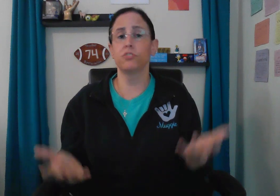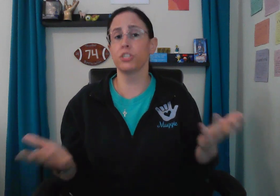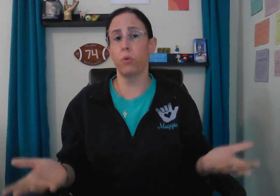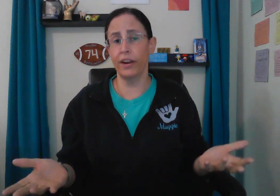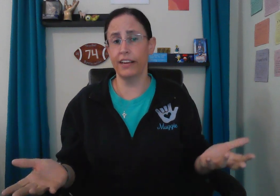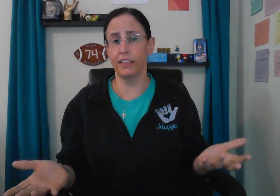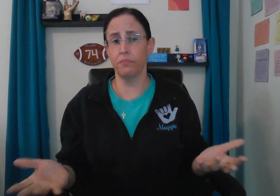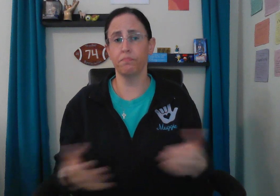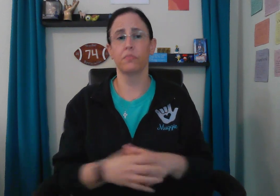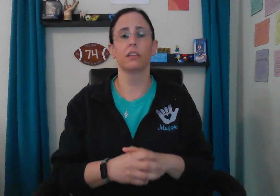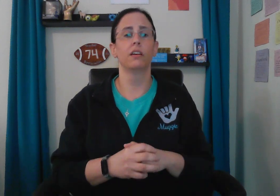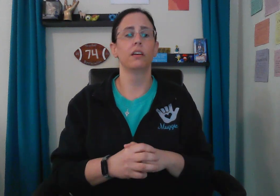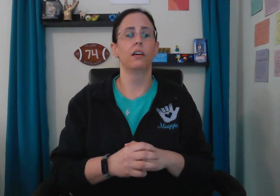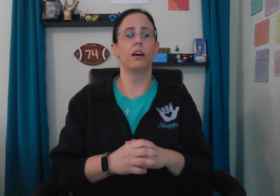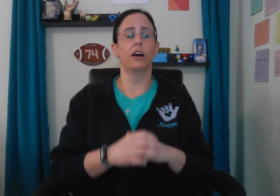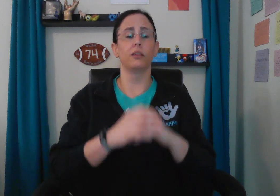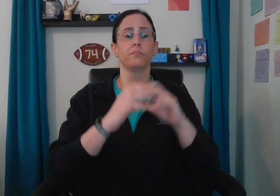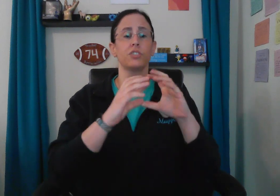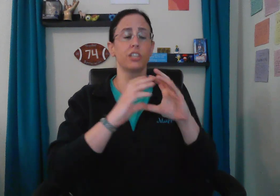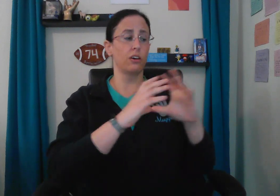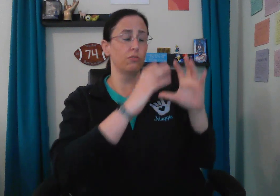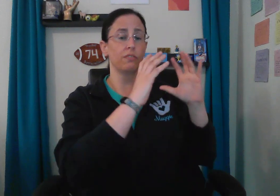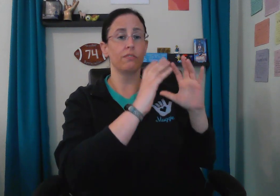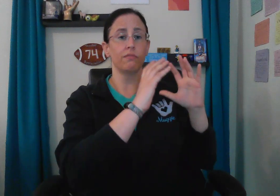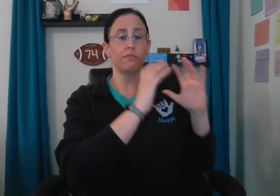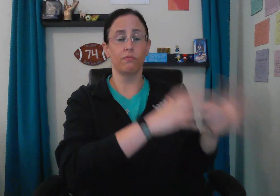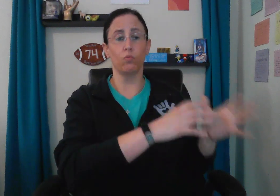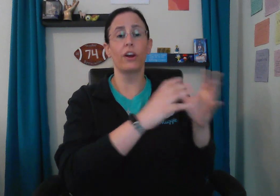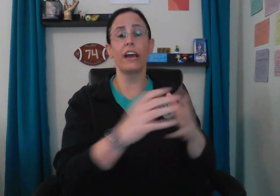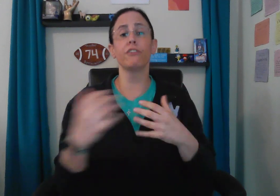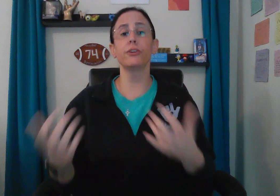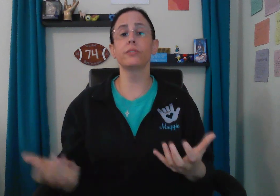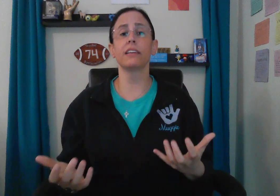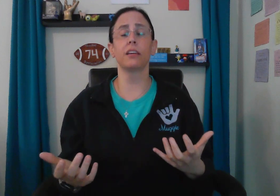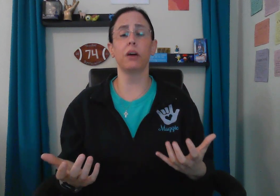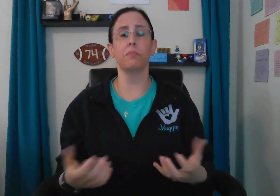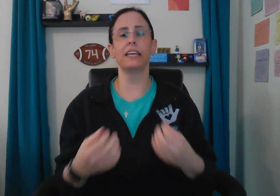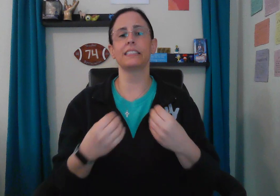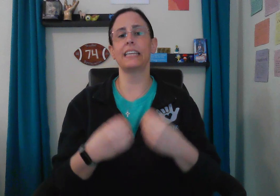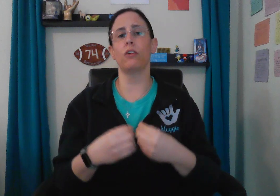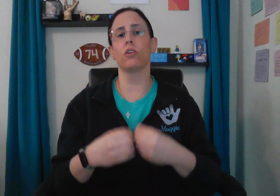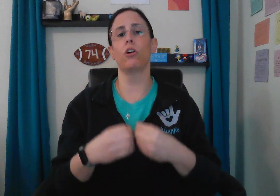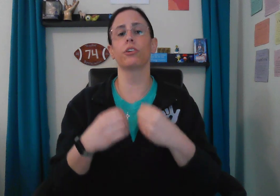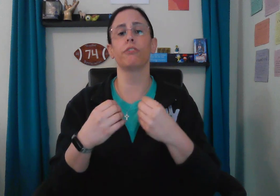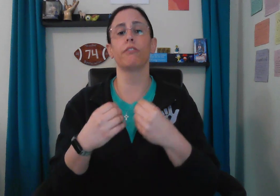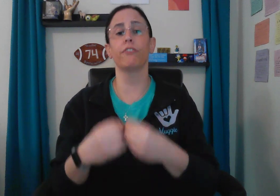just point at them. So wherever you set them up is now called a